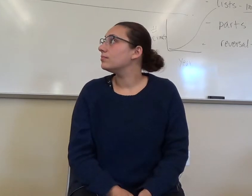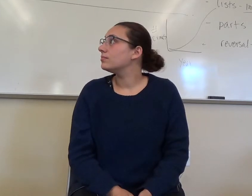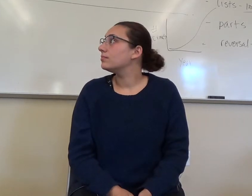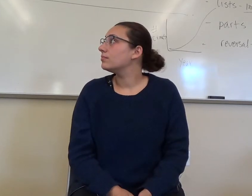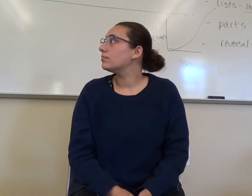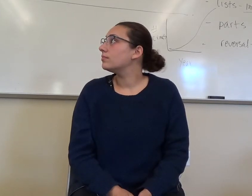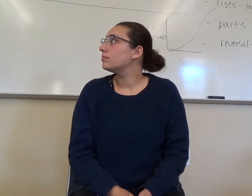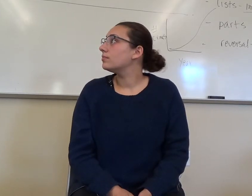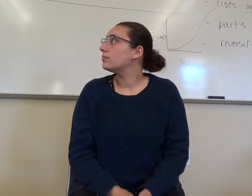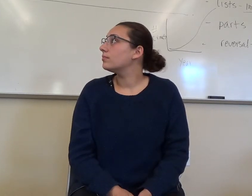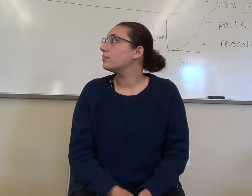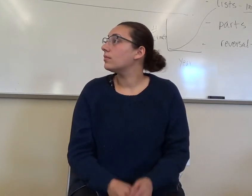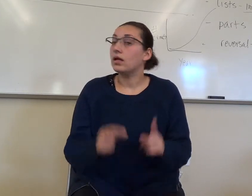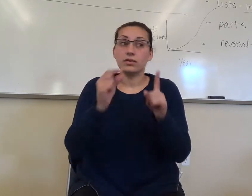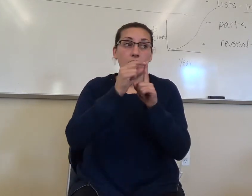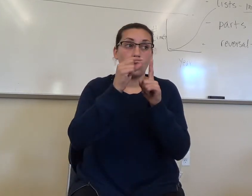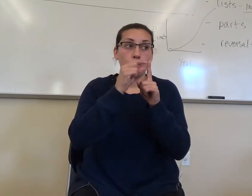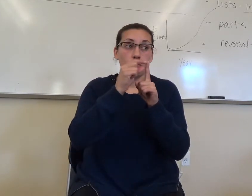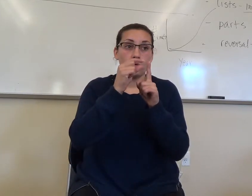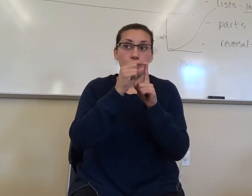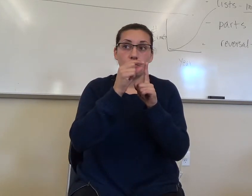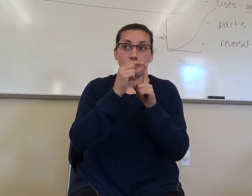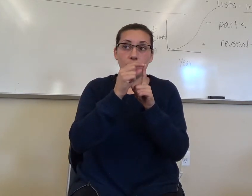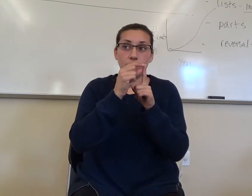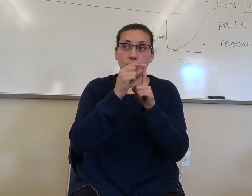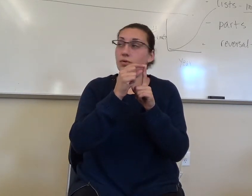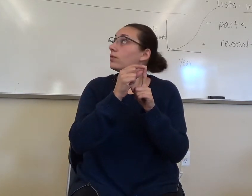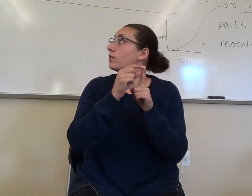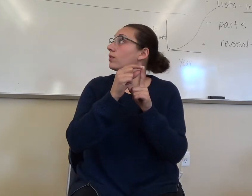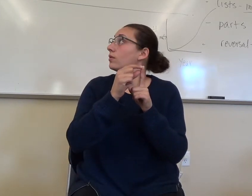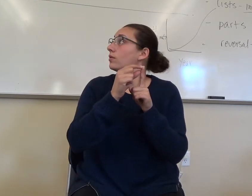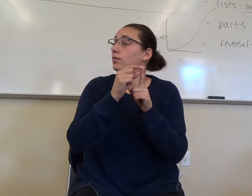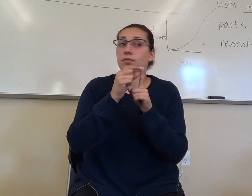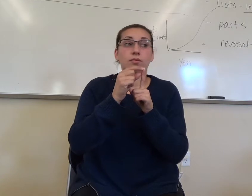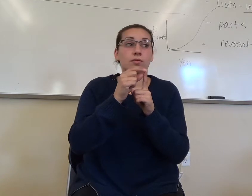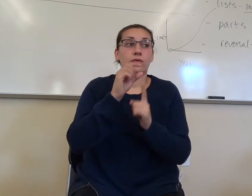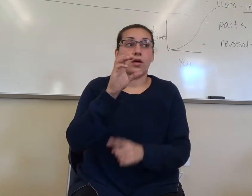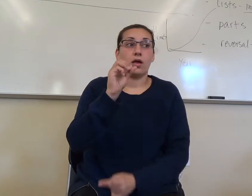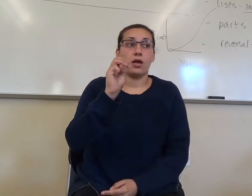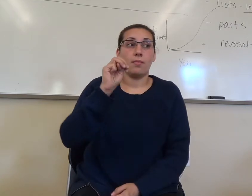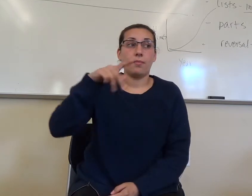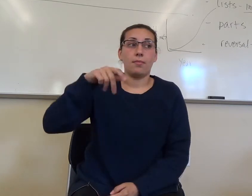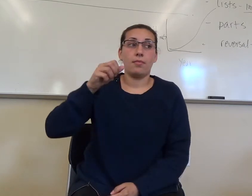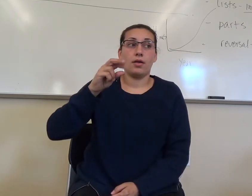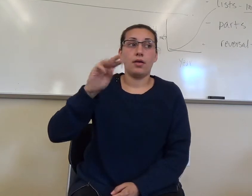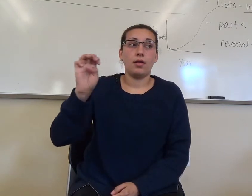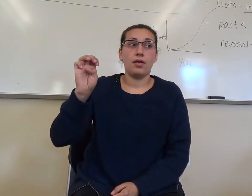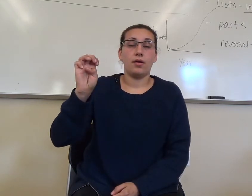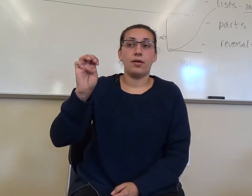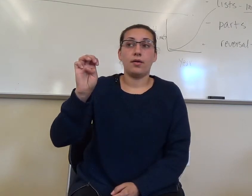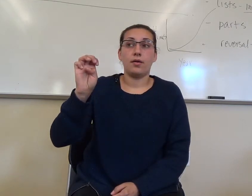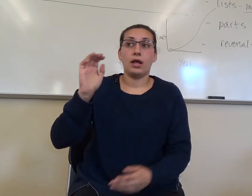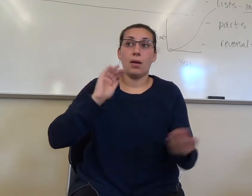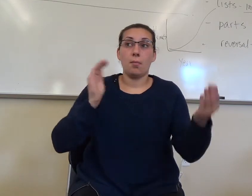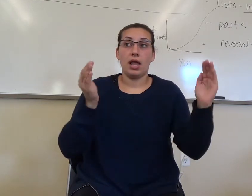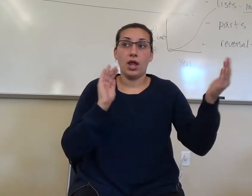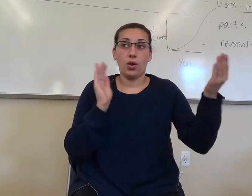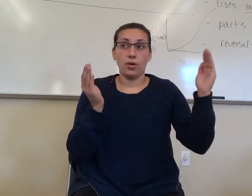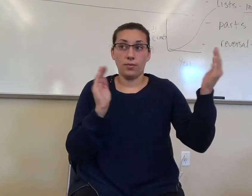this word, what I was getting to is, this word is kind of a good clue. This is going to compare, you